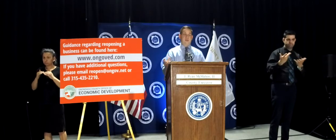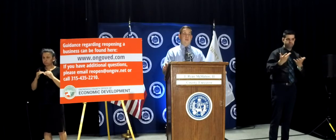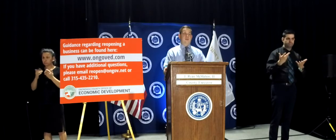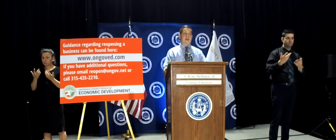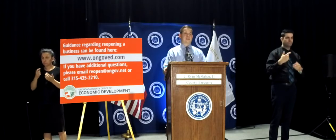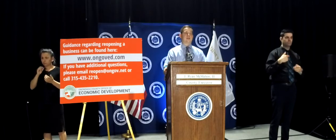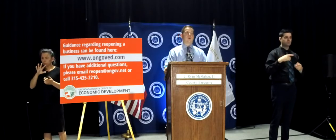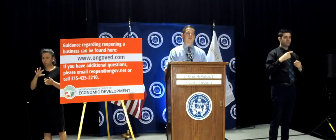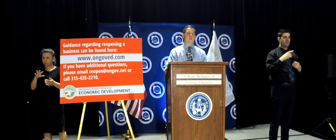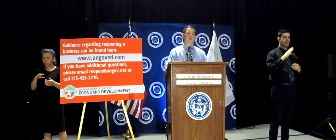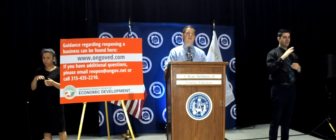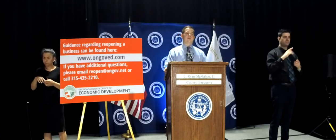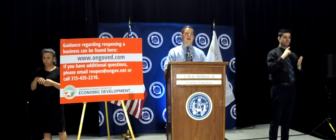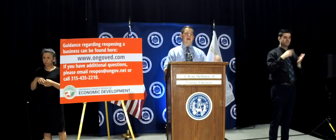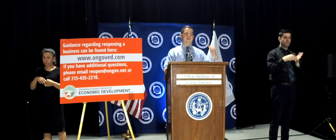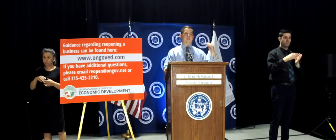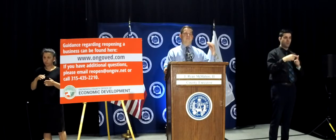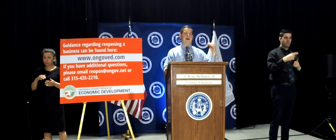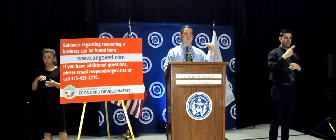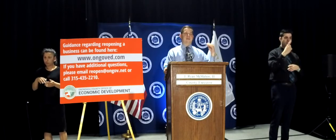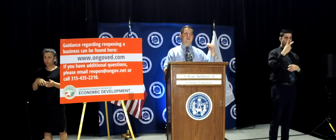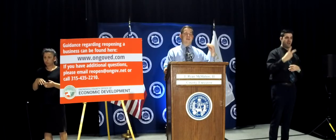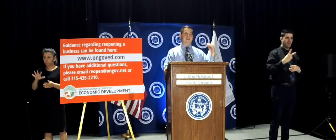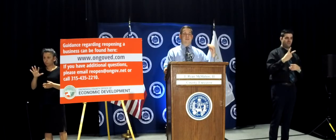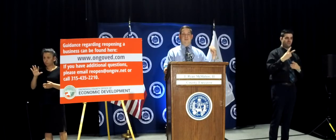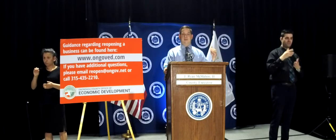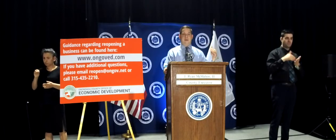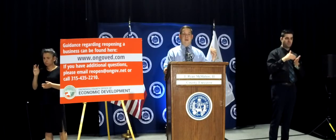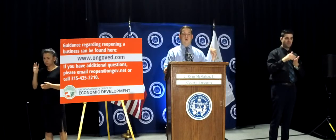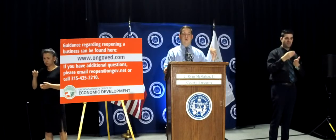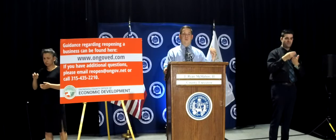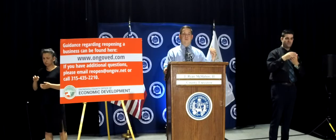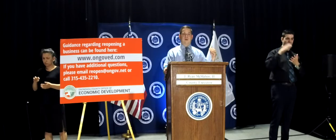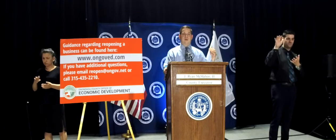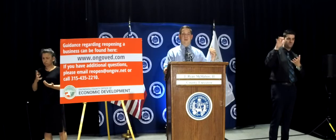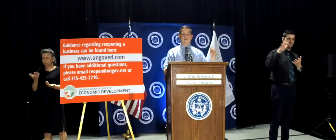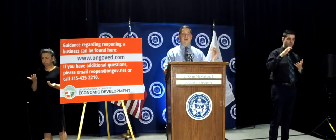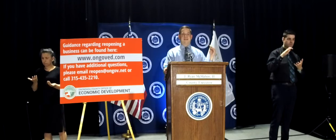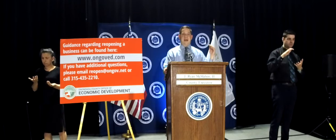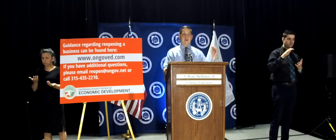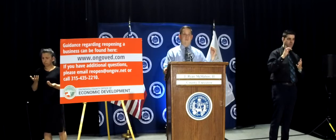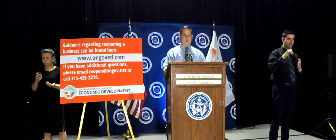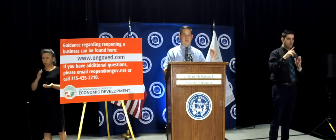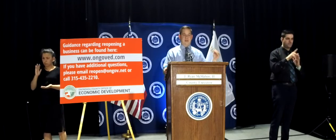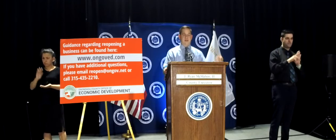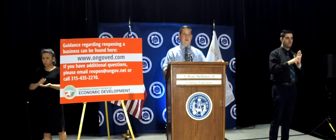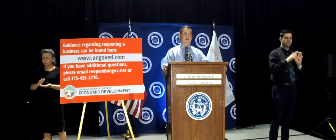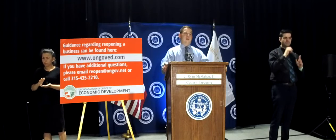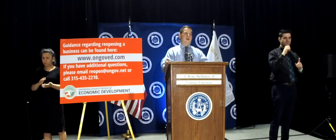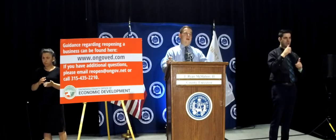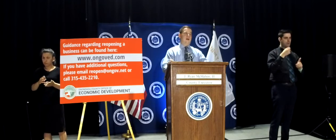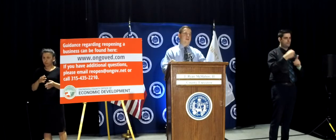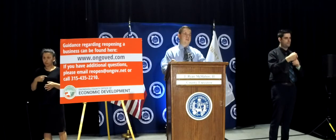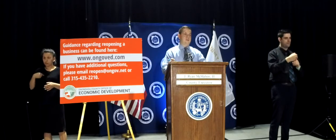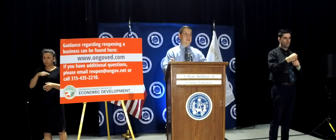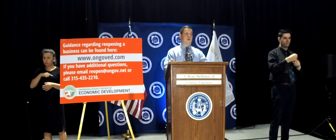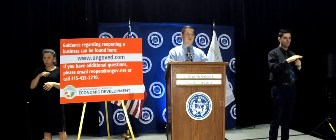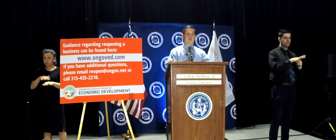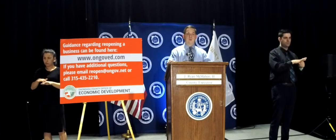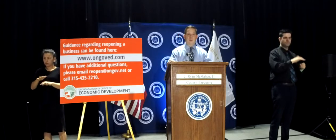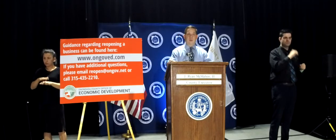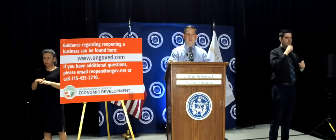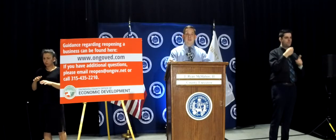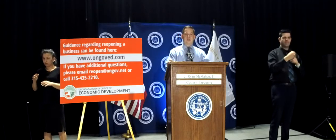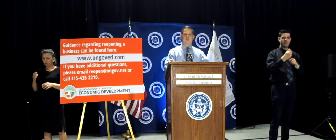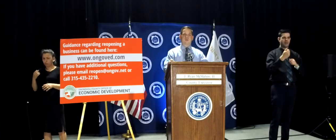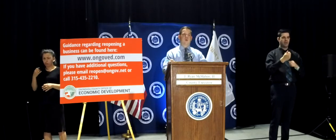changed. That's going to be, that policy doesn't just impact COVID funding, it impacts everything.